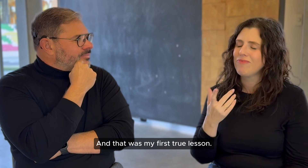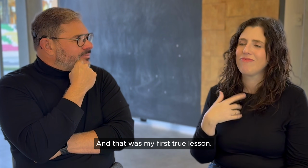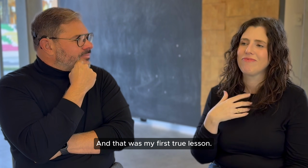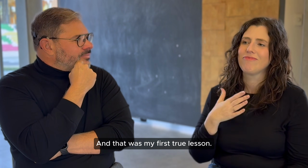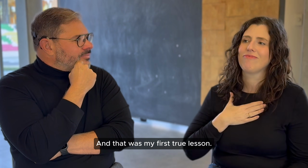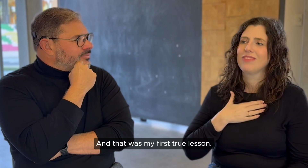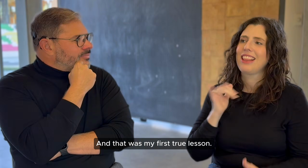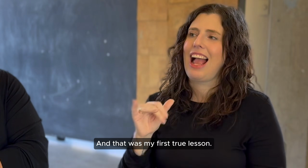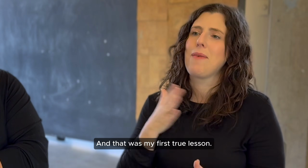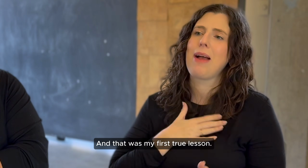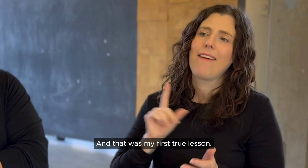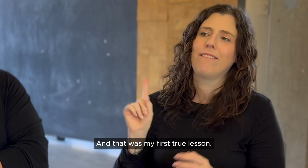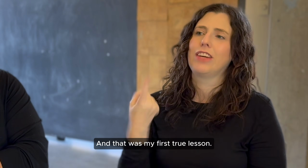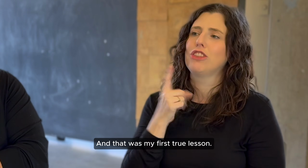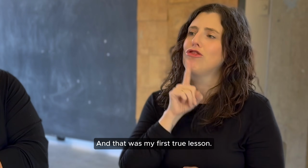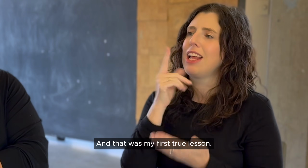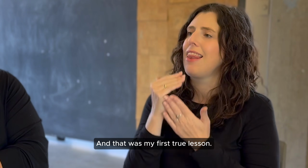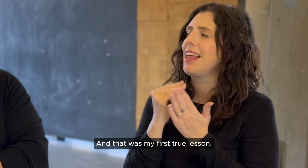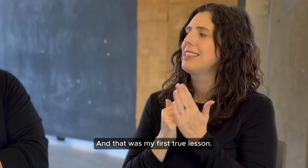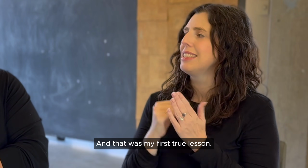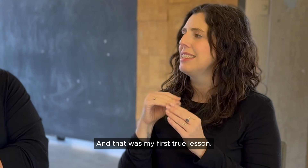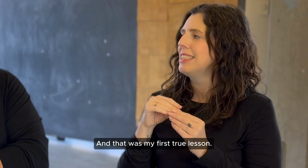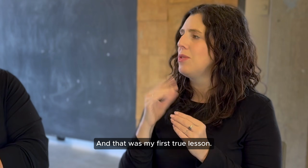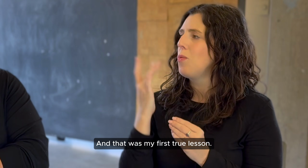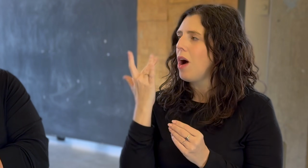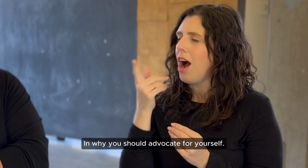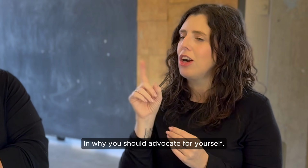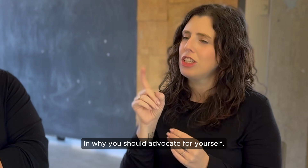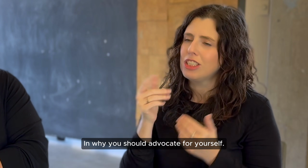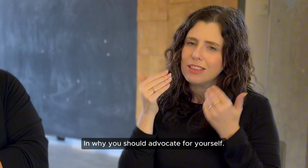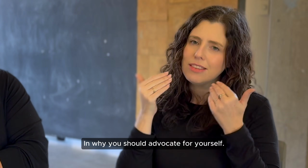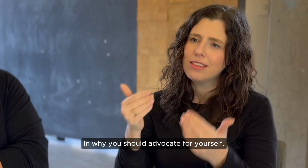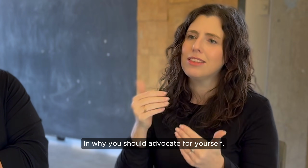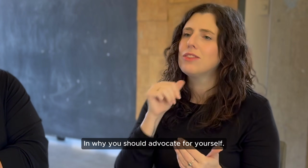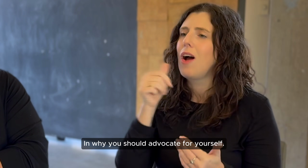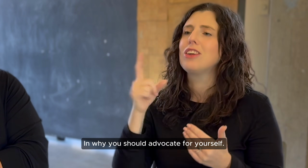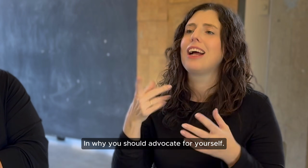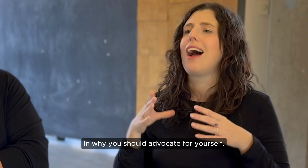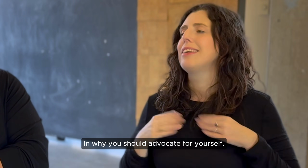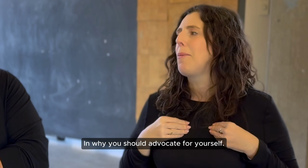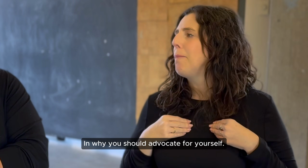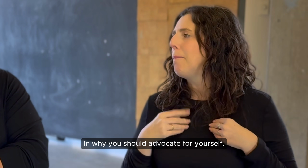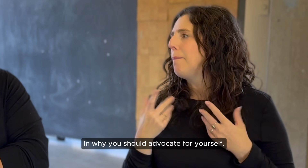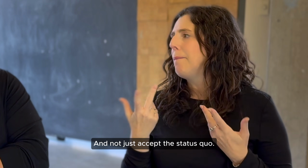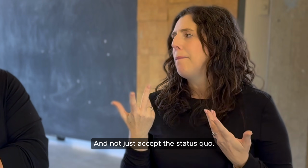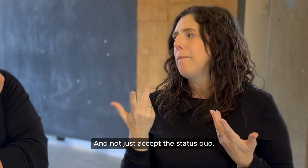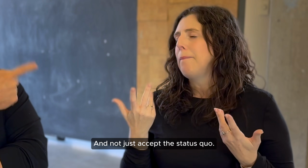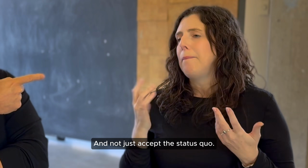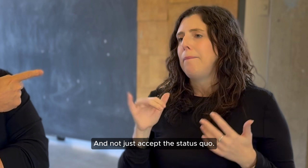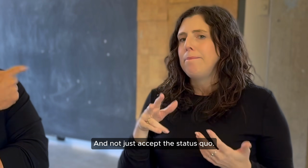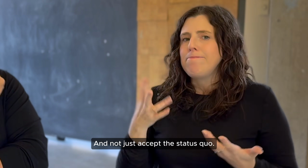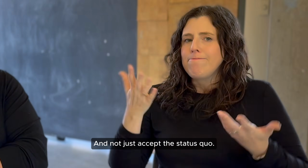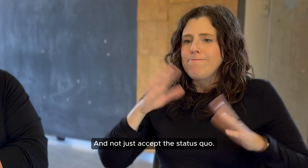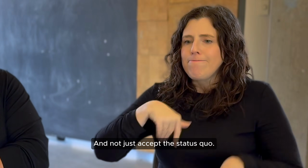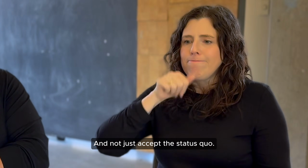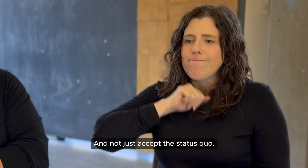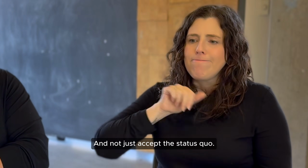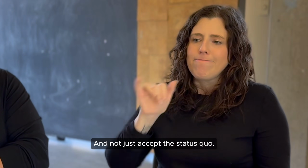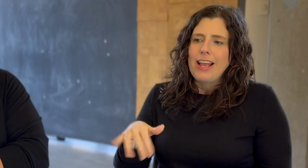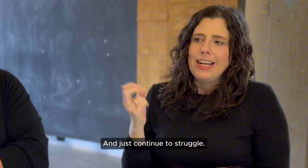And that was my first true lesson in why you should advocate for yourself and not just Right. accept the status quo